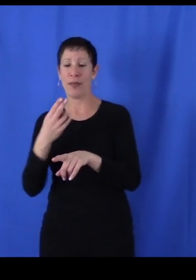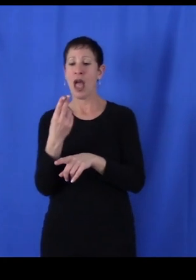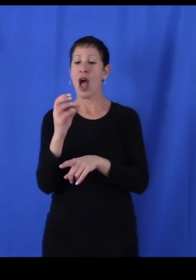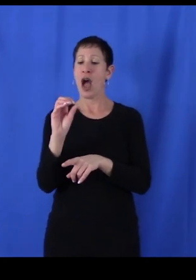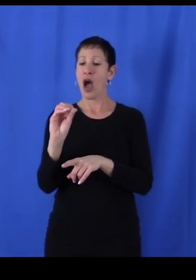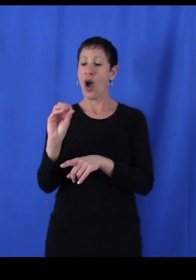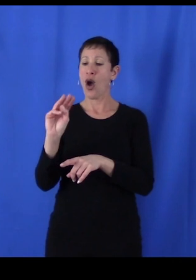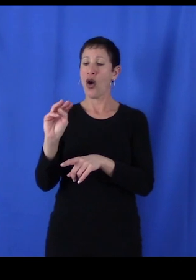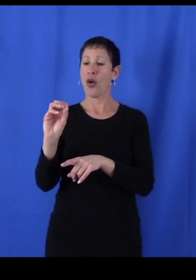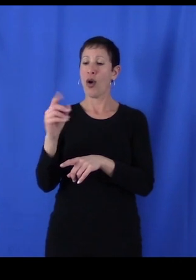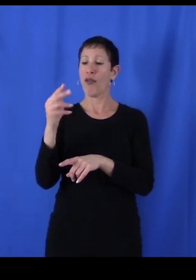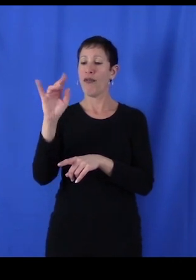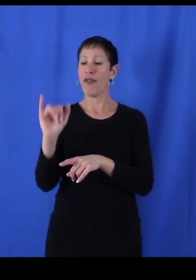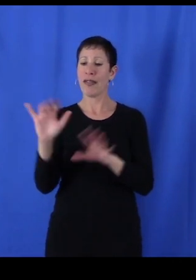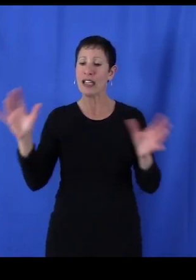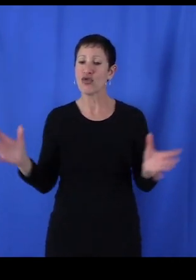drives collaborative filtering.